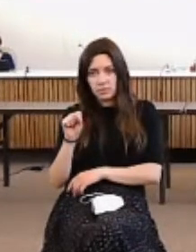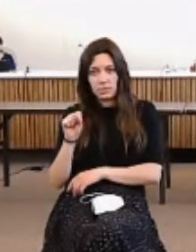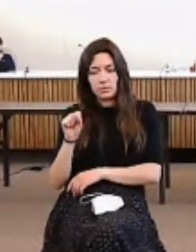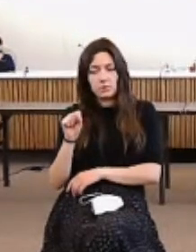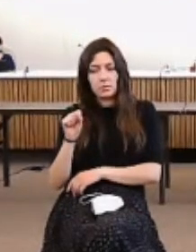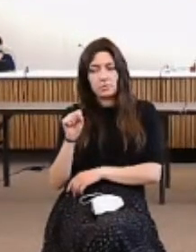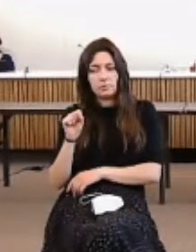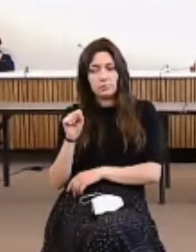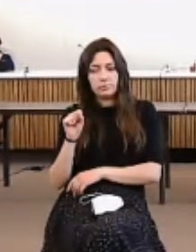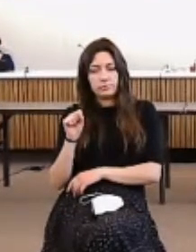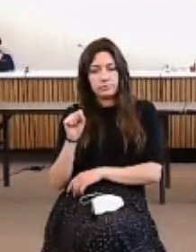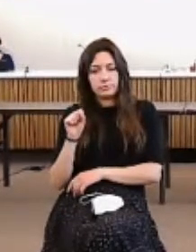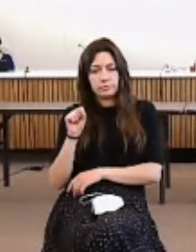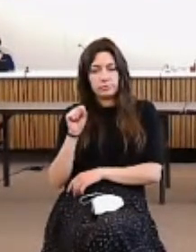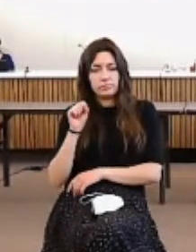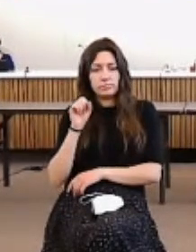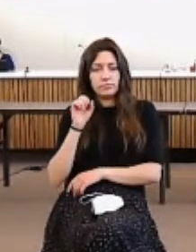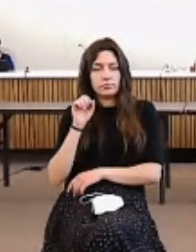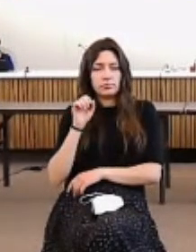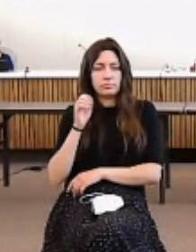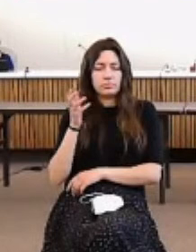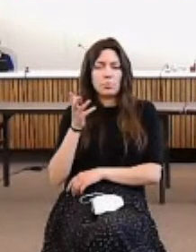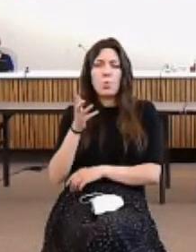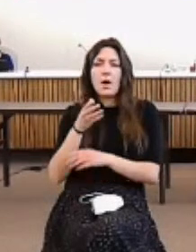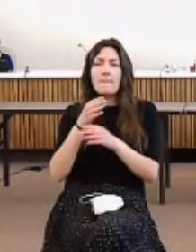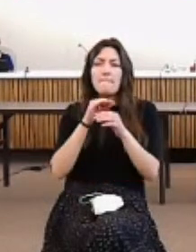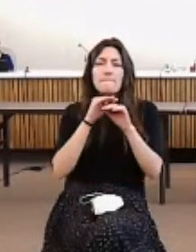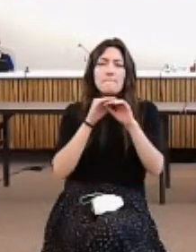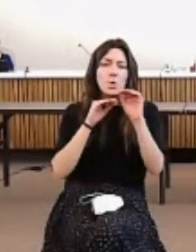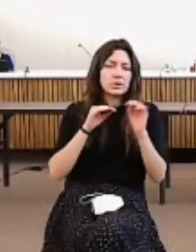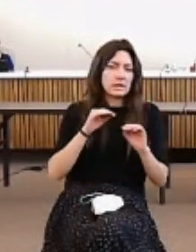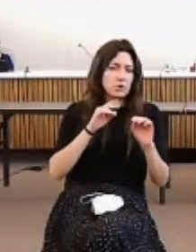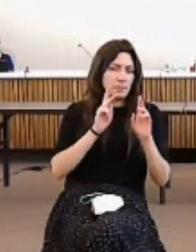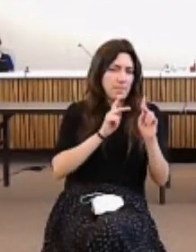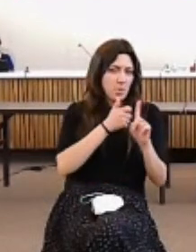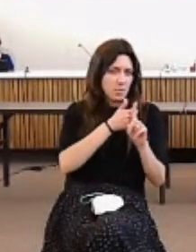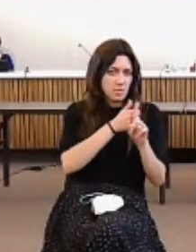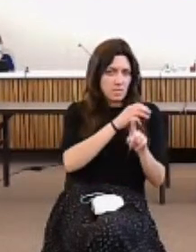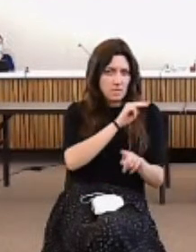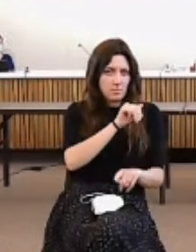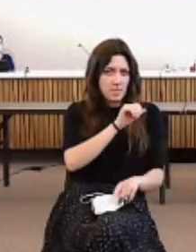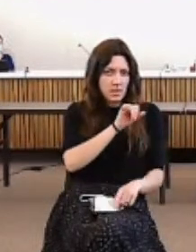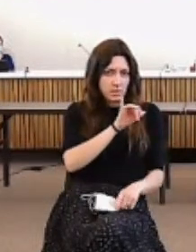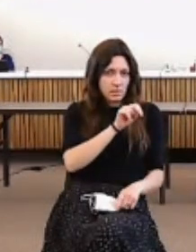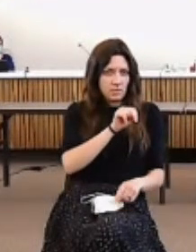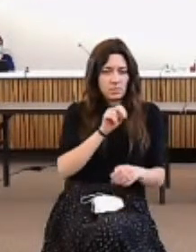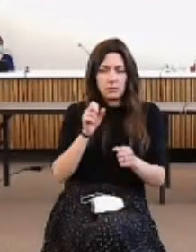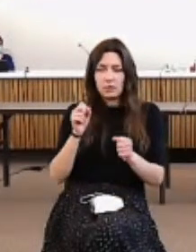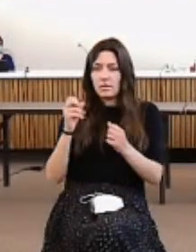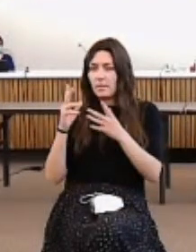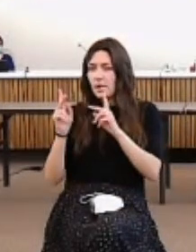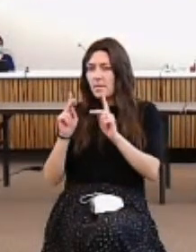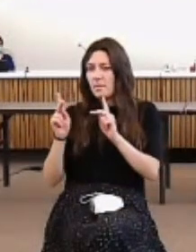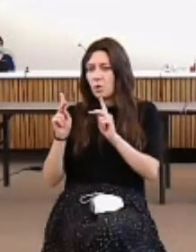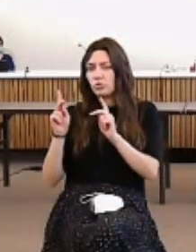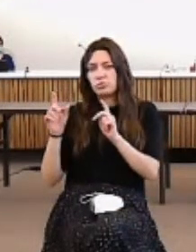at Utica, what percentage were Masons and what percentage were just people in the community? Yes, that's right. This is not